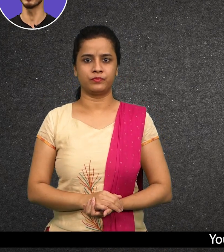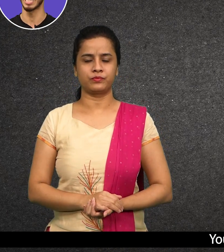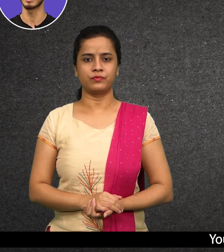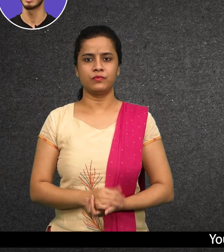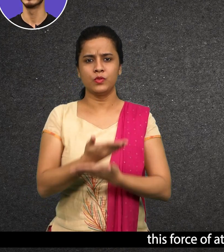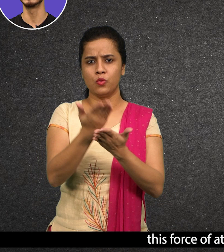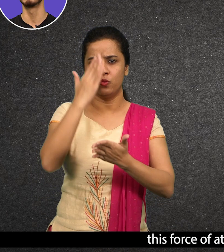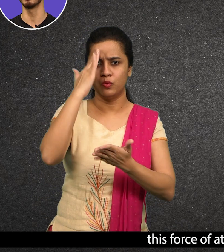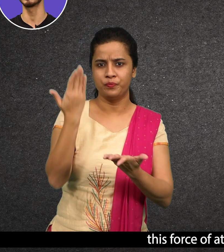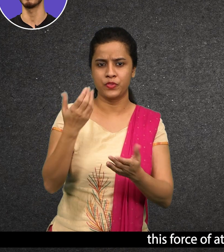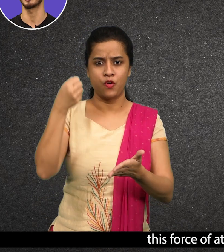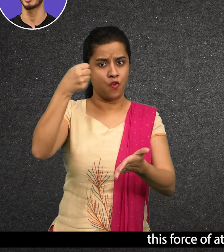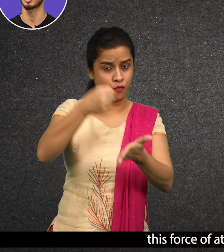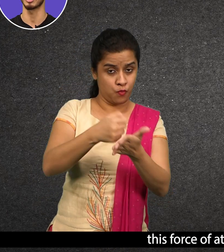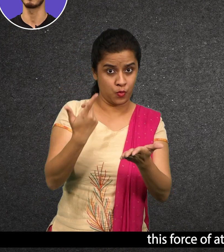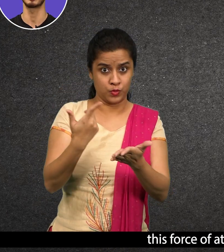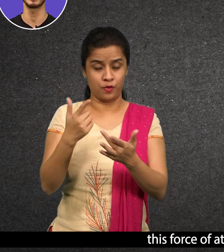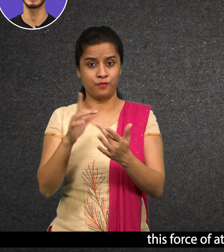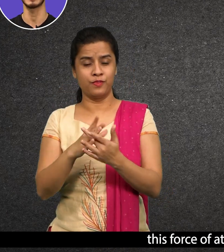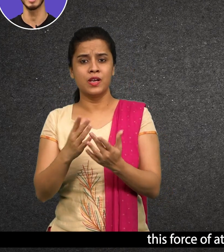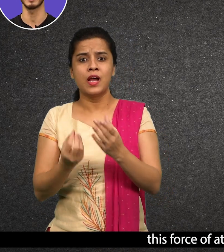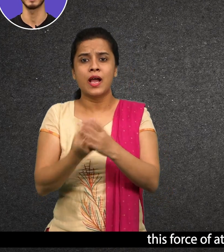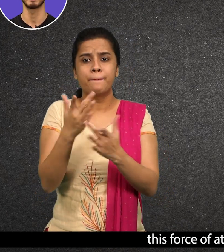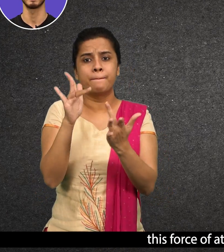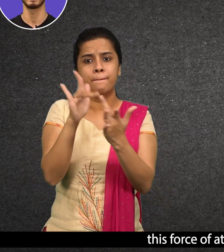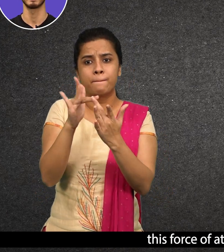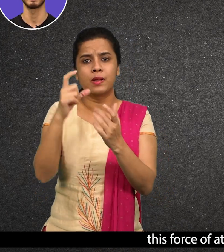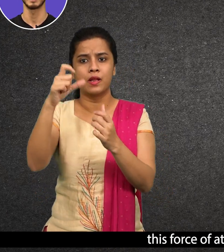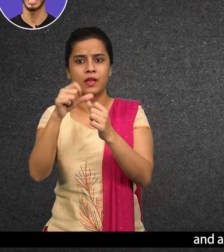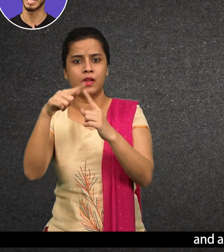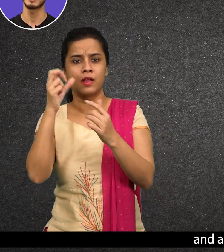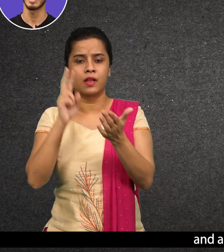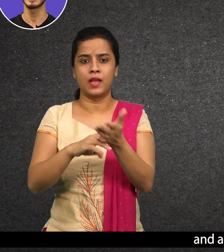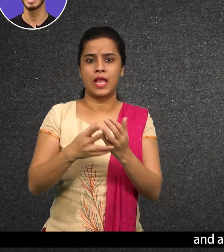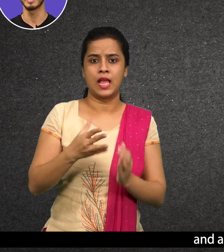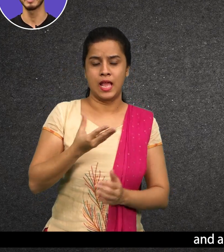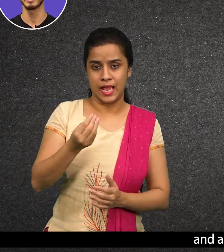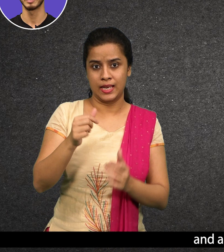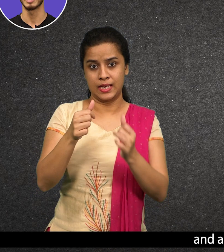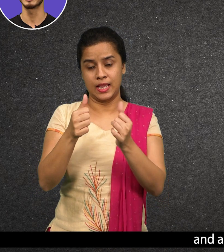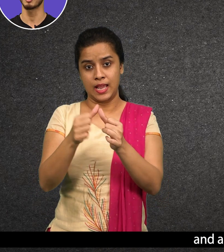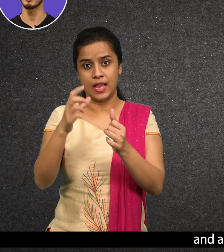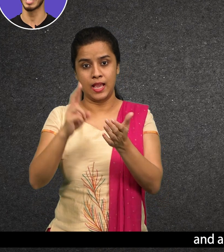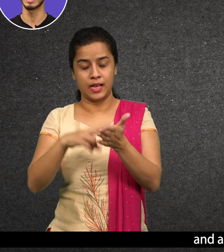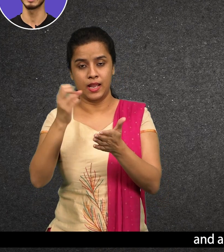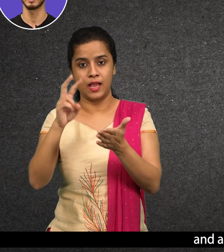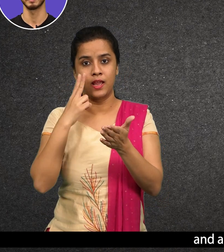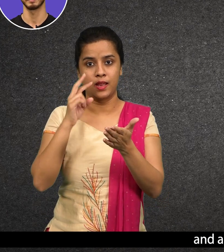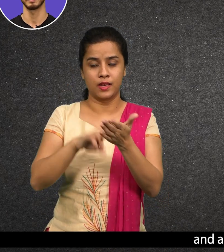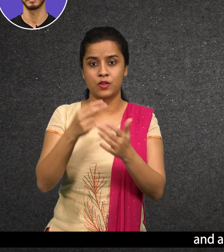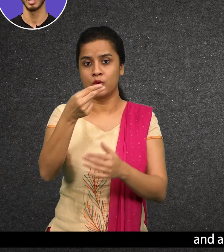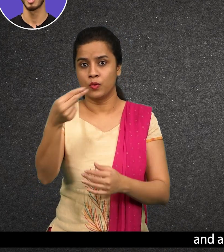You know that this force of attraction between cation and anion is called